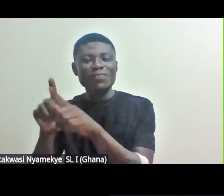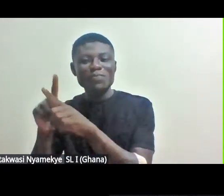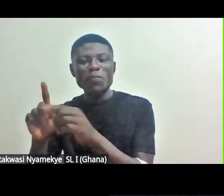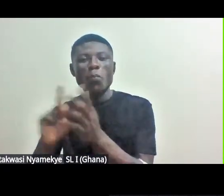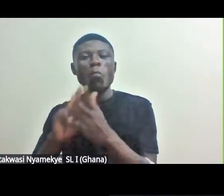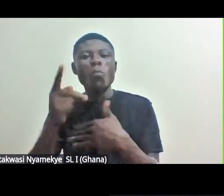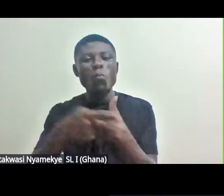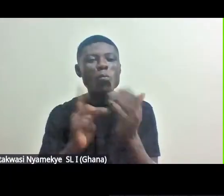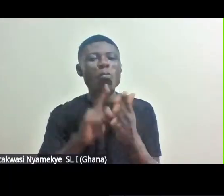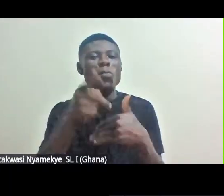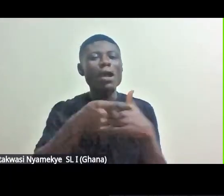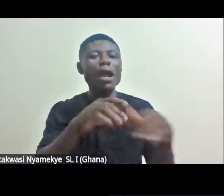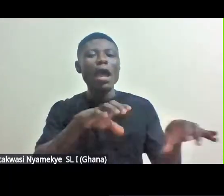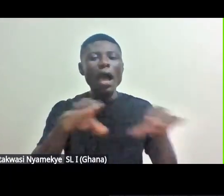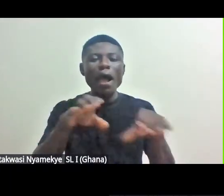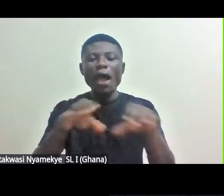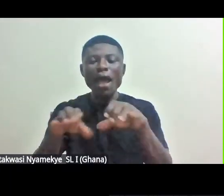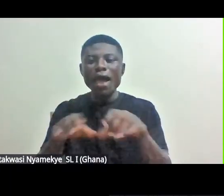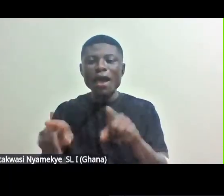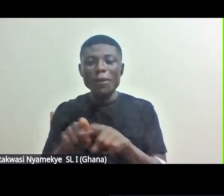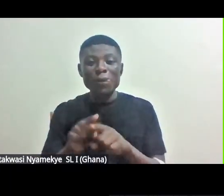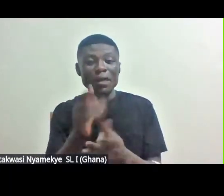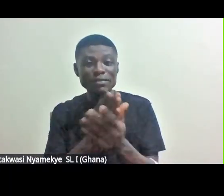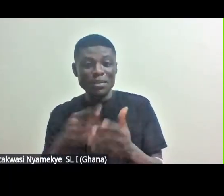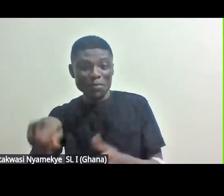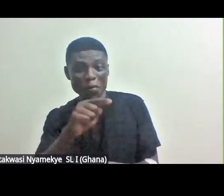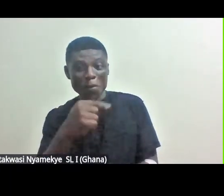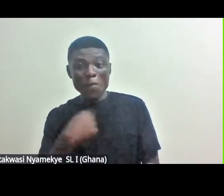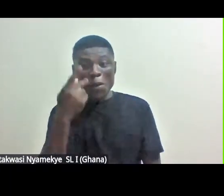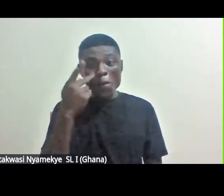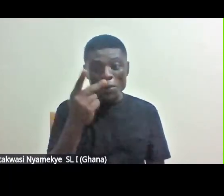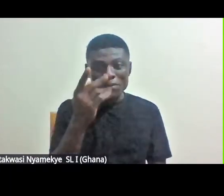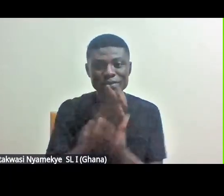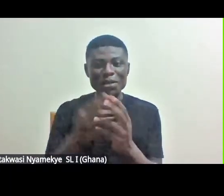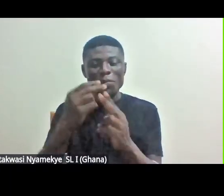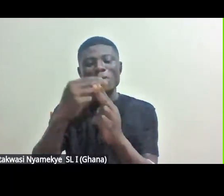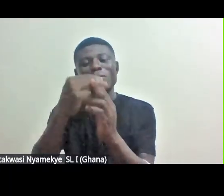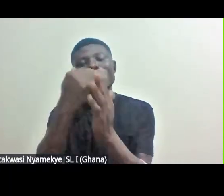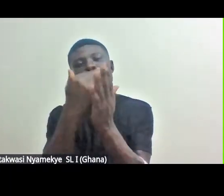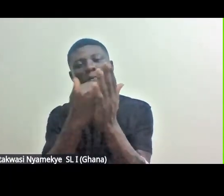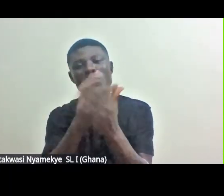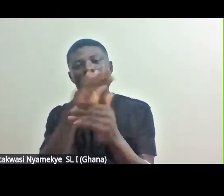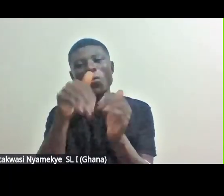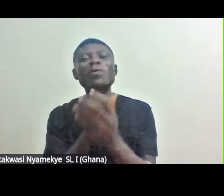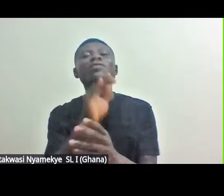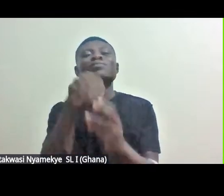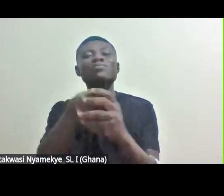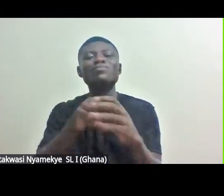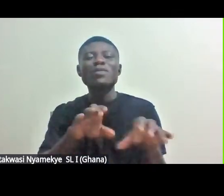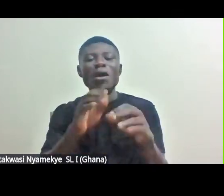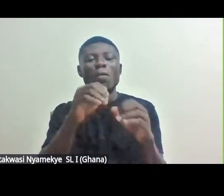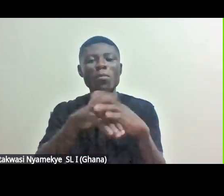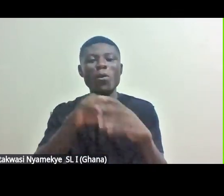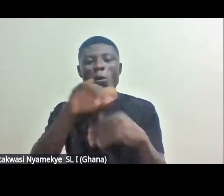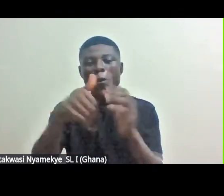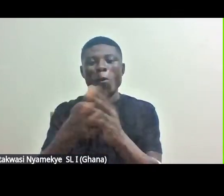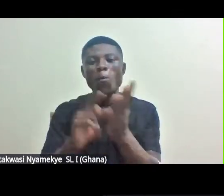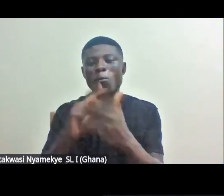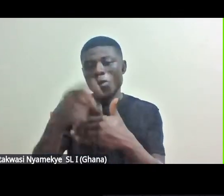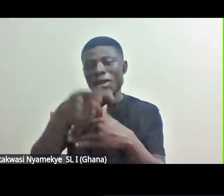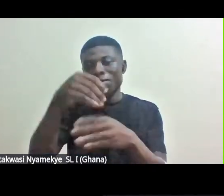and activities, and some of you, I see some of the names that all of you have participated in almost all activities.